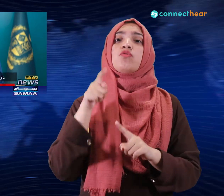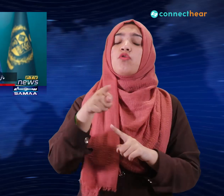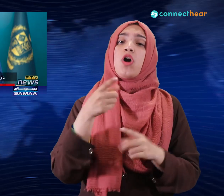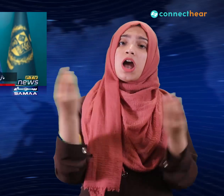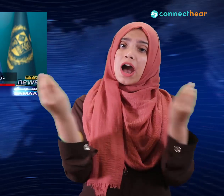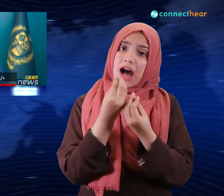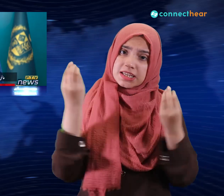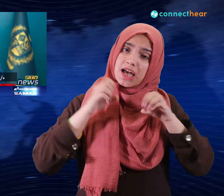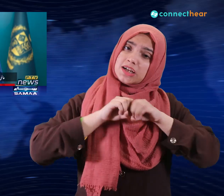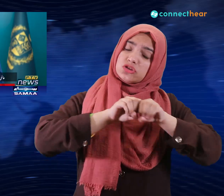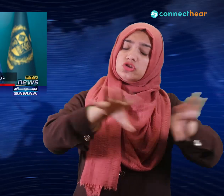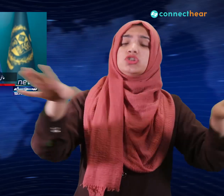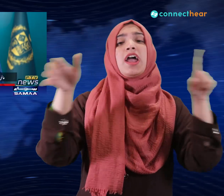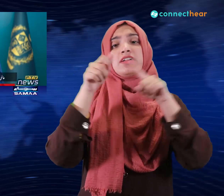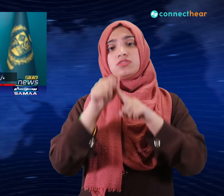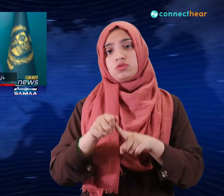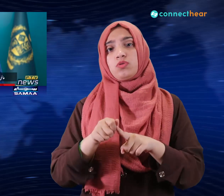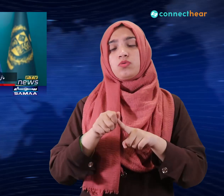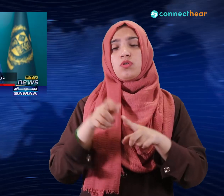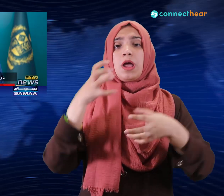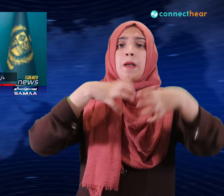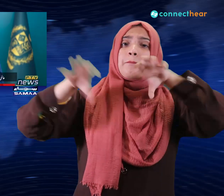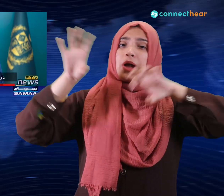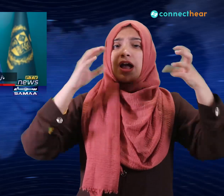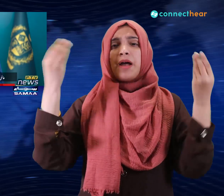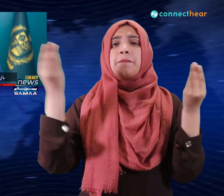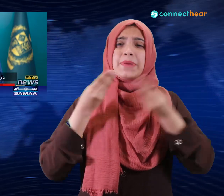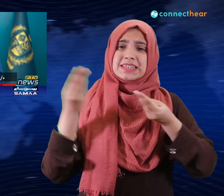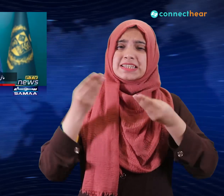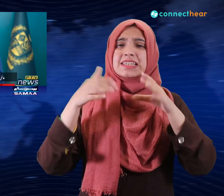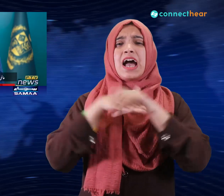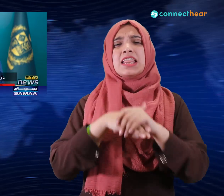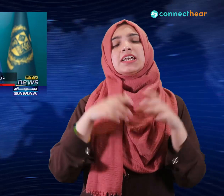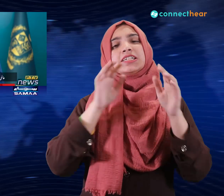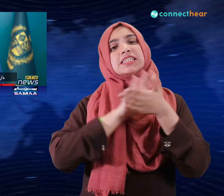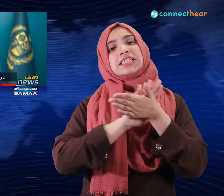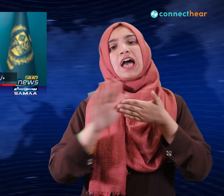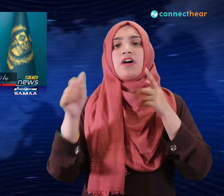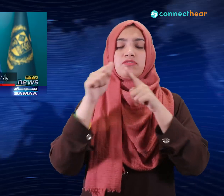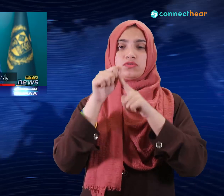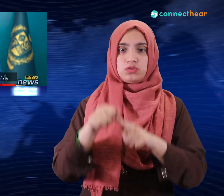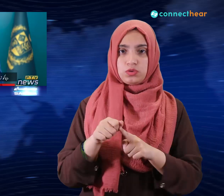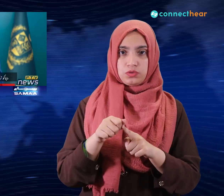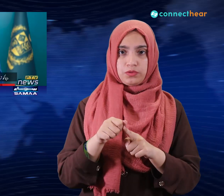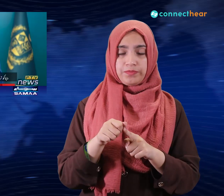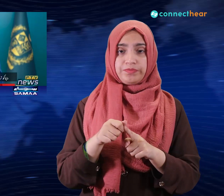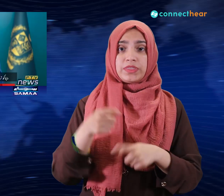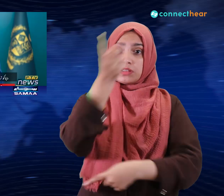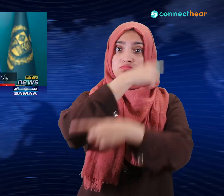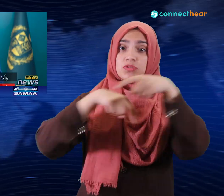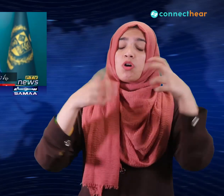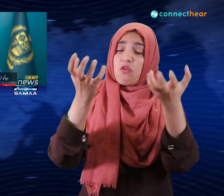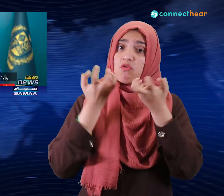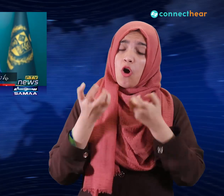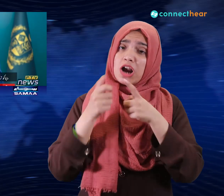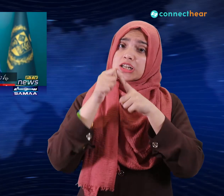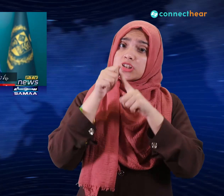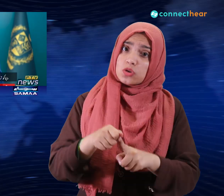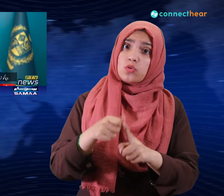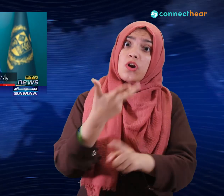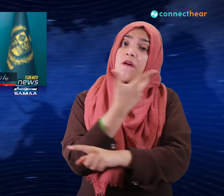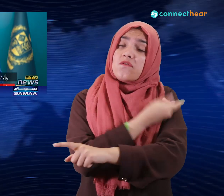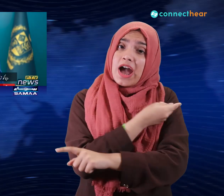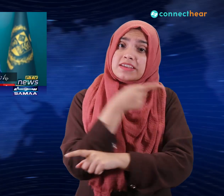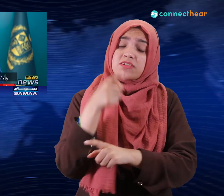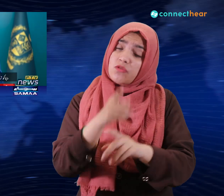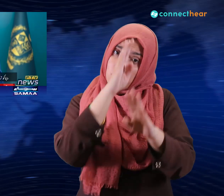and to revive global trade, investment, and growth. The world must ramp up vaccine